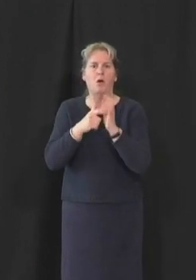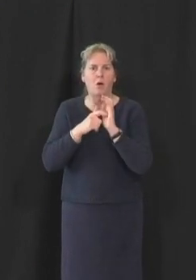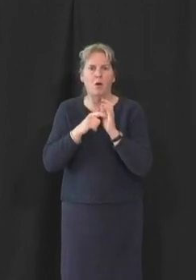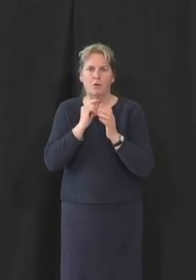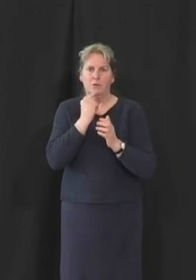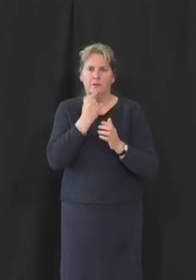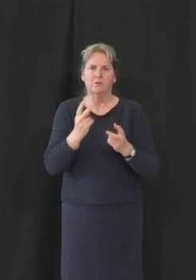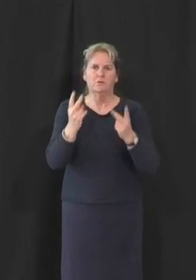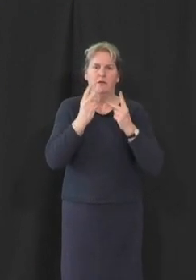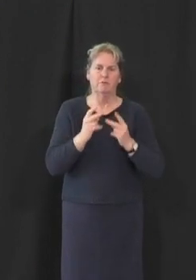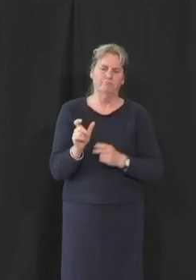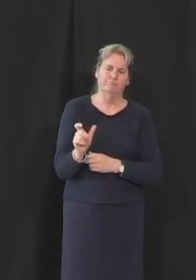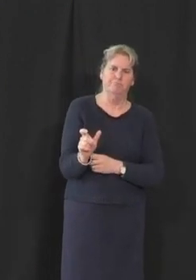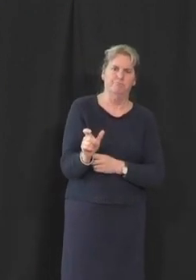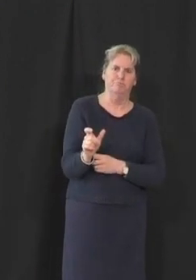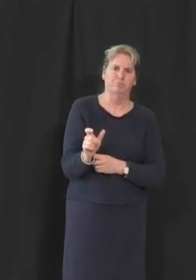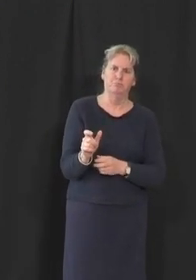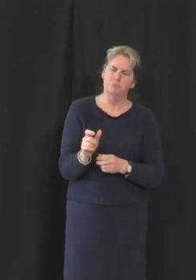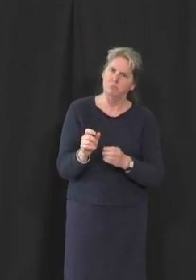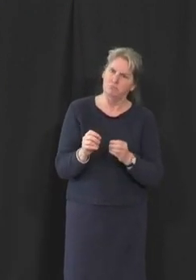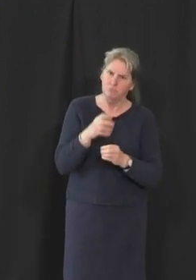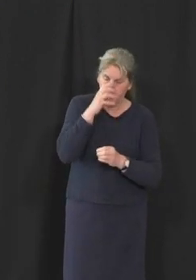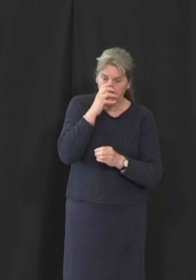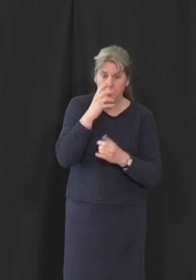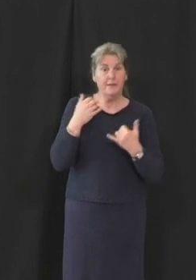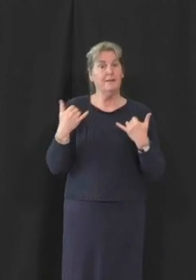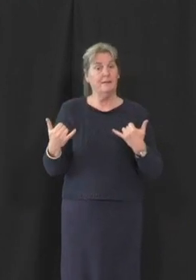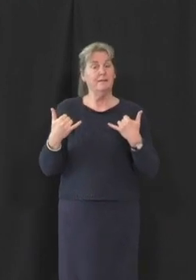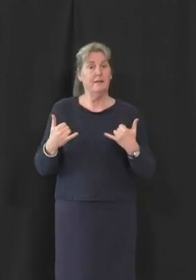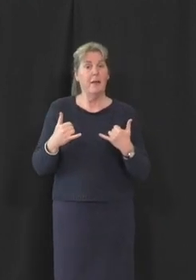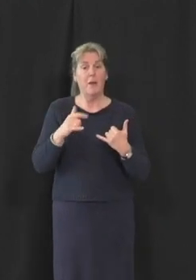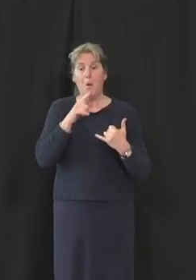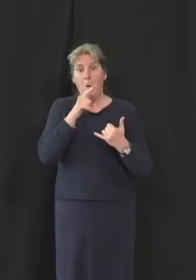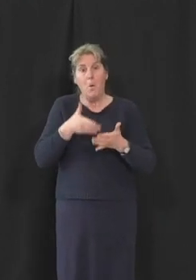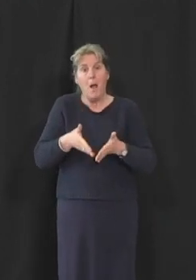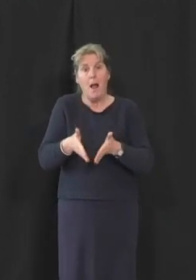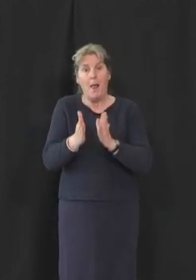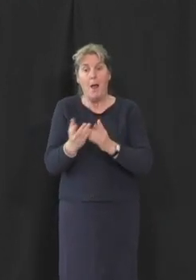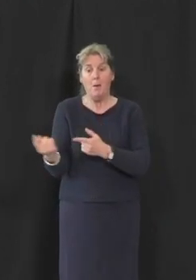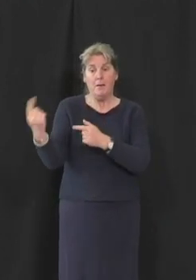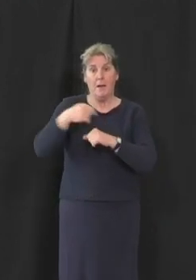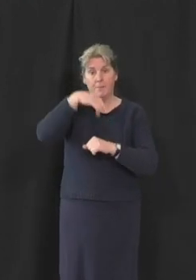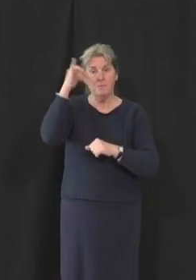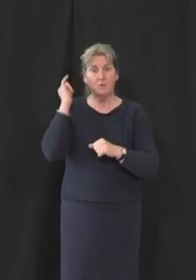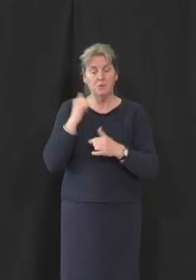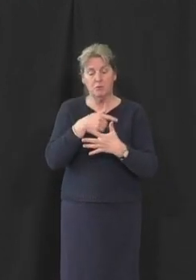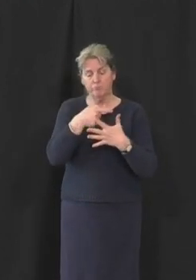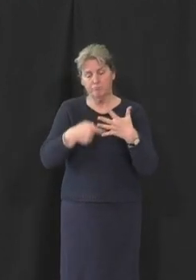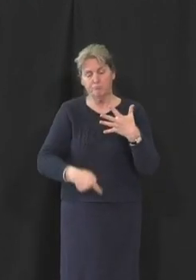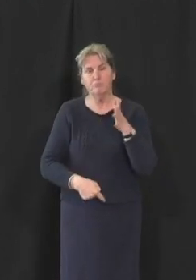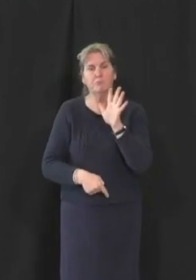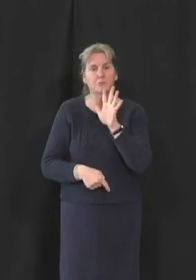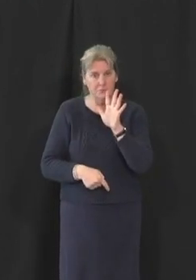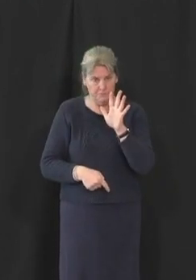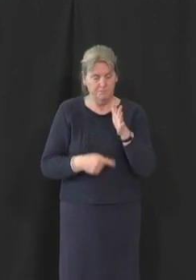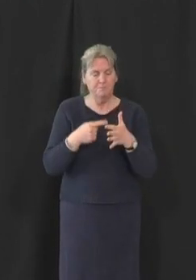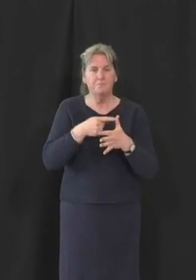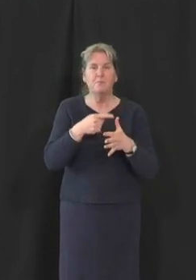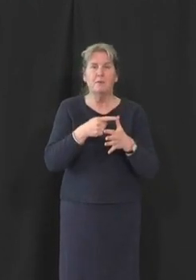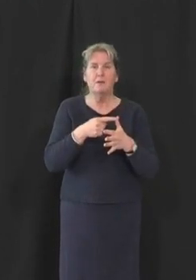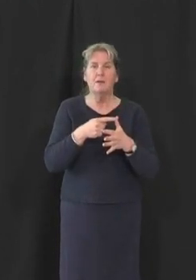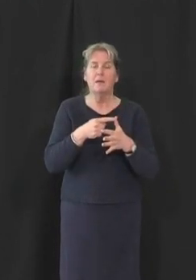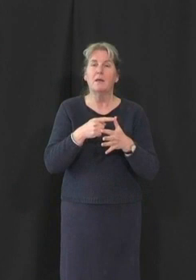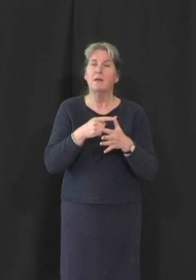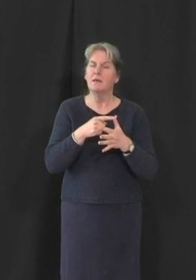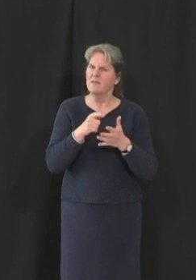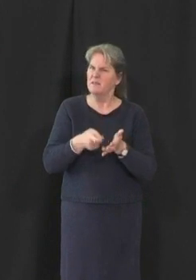non-critical travelers. As of today, the only people who are permitted to enter the territory are those who have